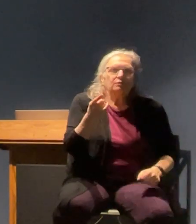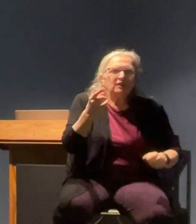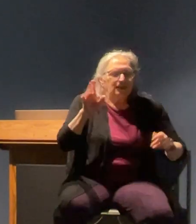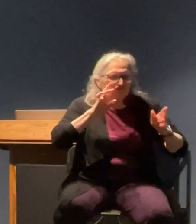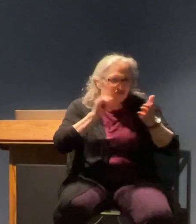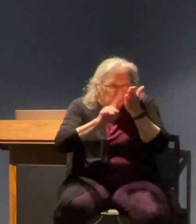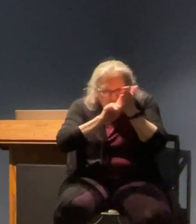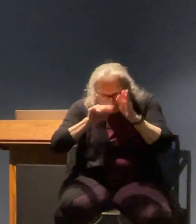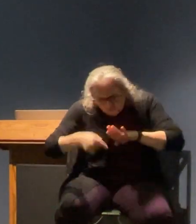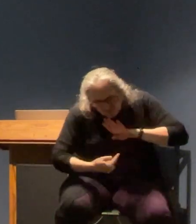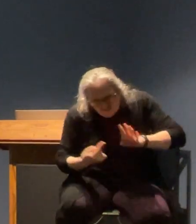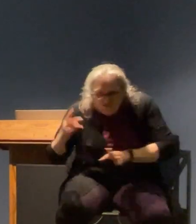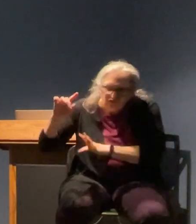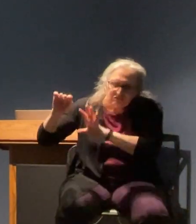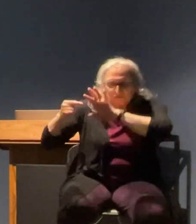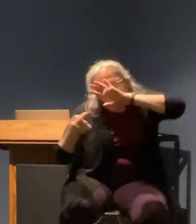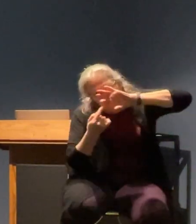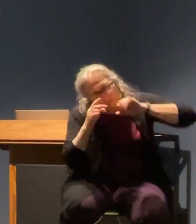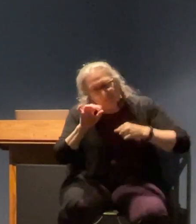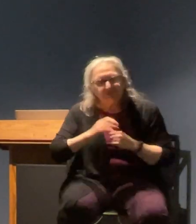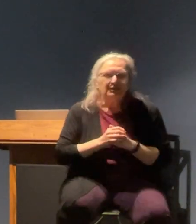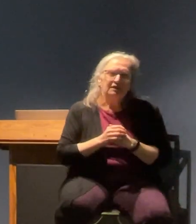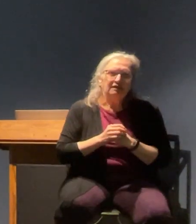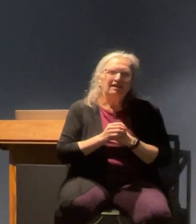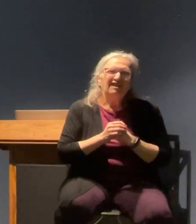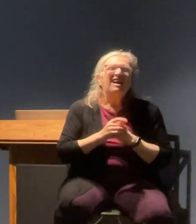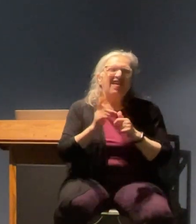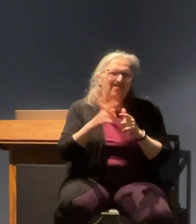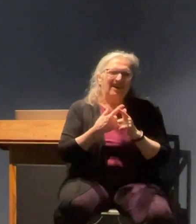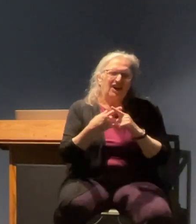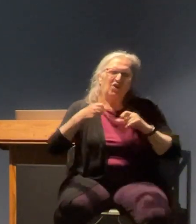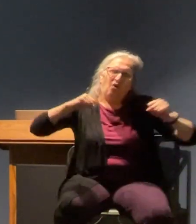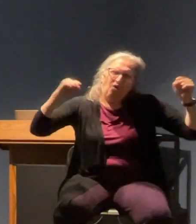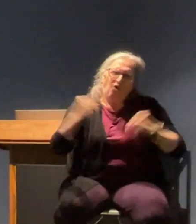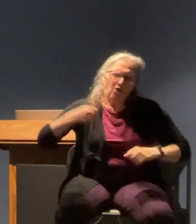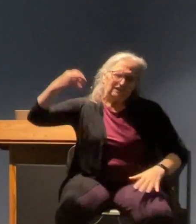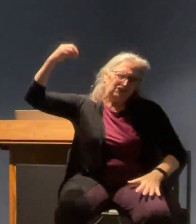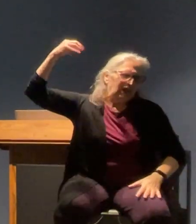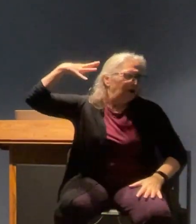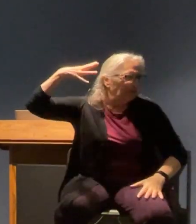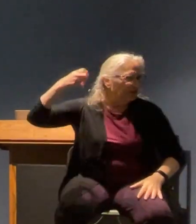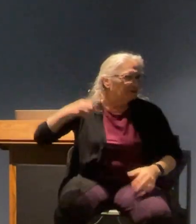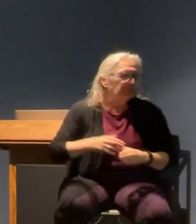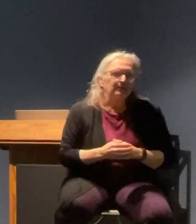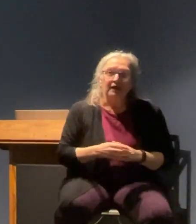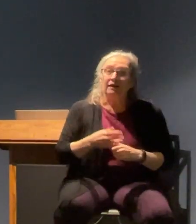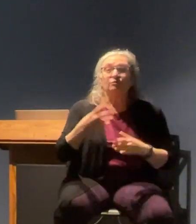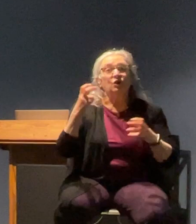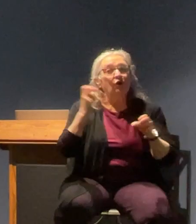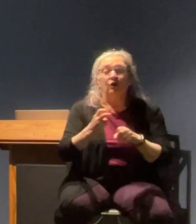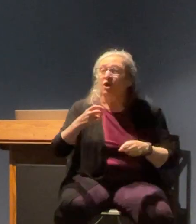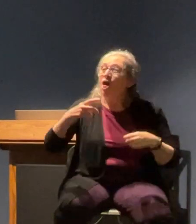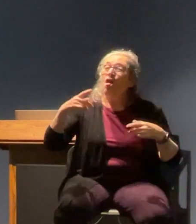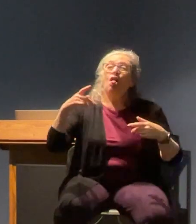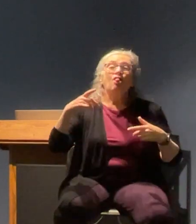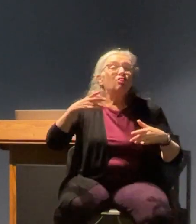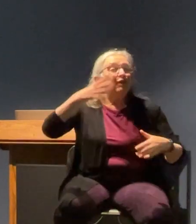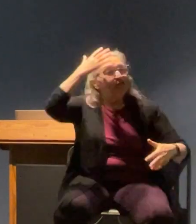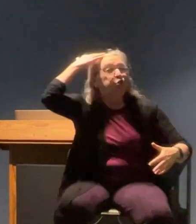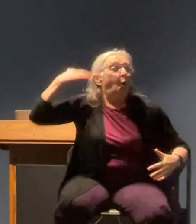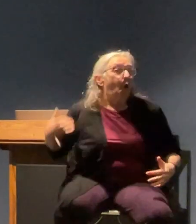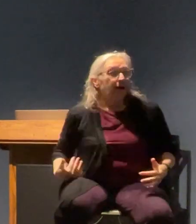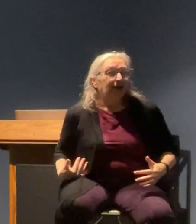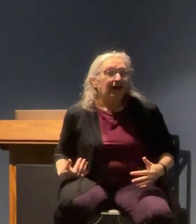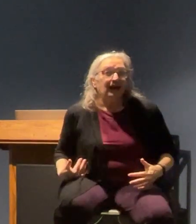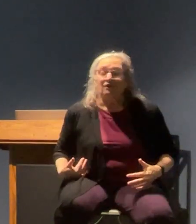search, and then you're taking a cold shower. So for me, it was really hard. I had really long hair. So remember that photo with the braids? So I'm